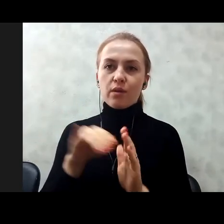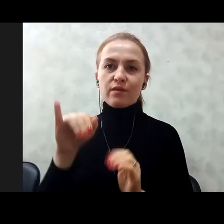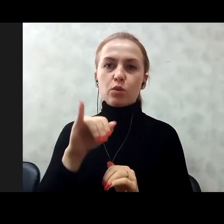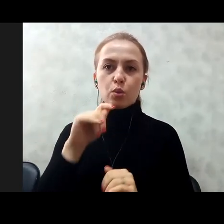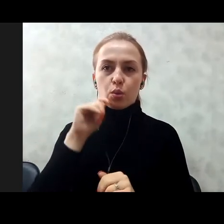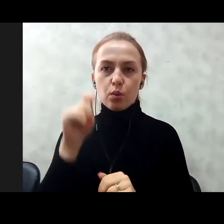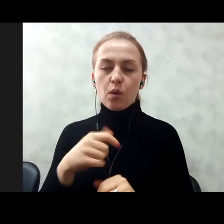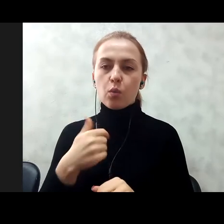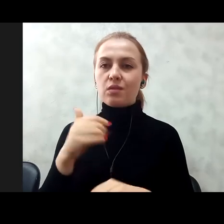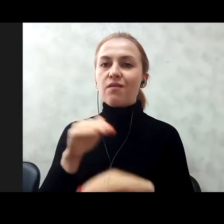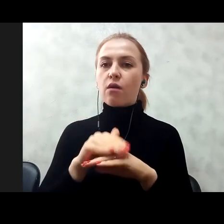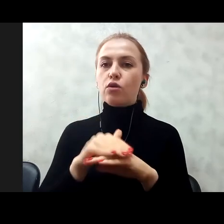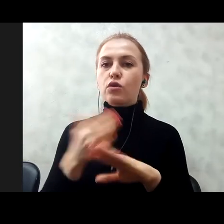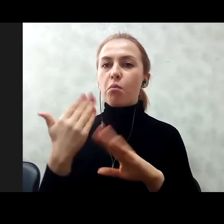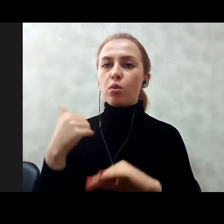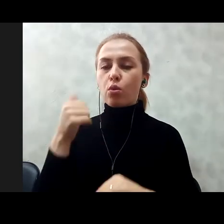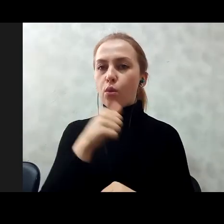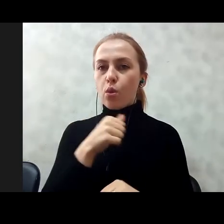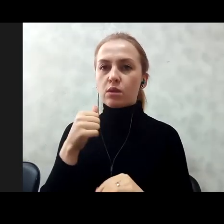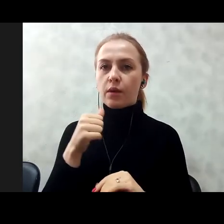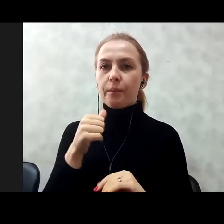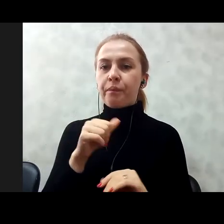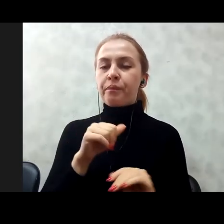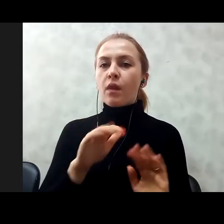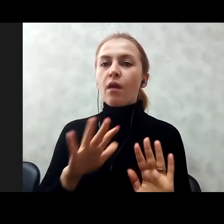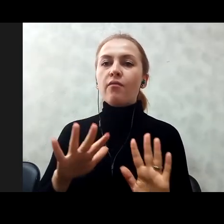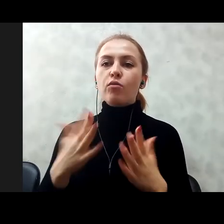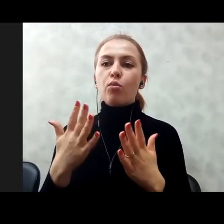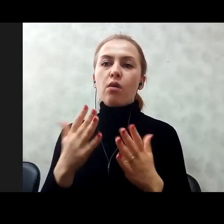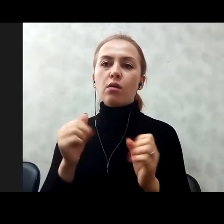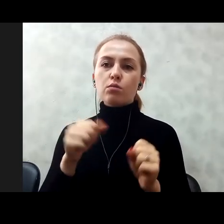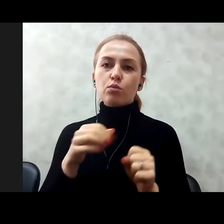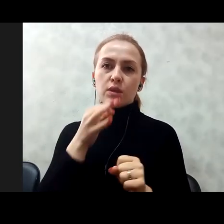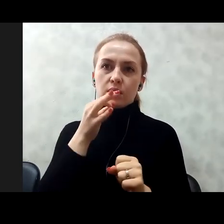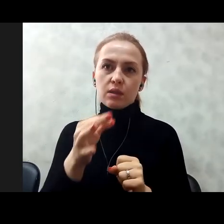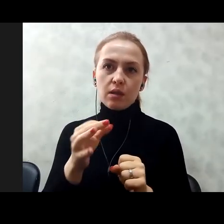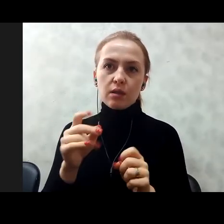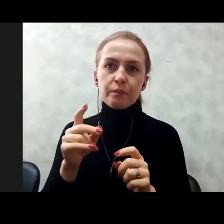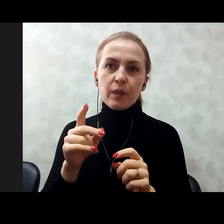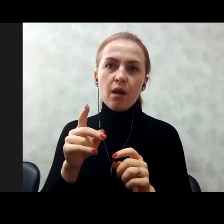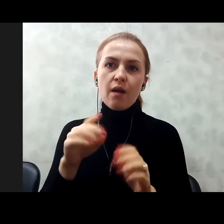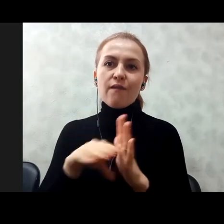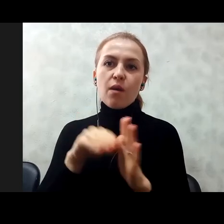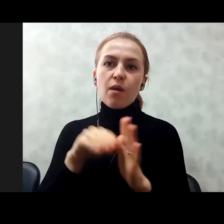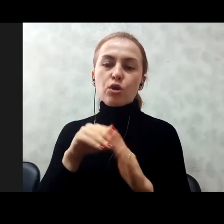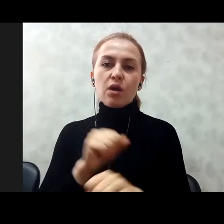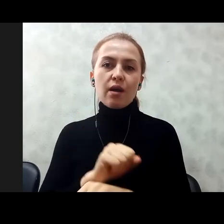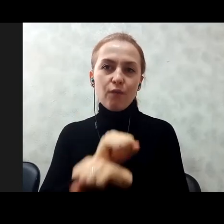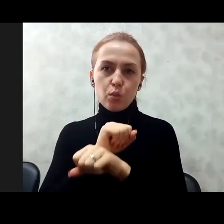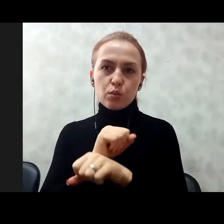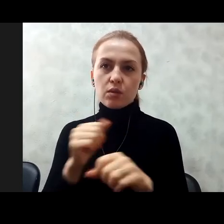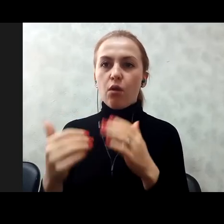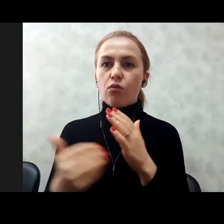the elections held under unprecedented conditions. So last year,